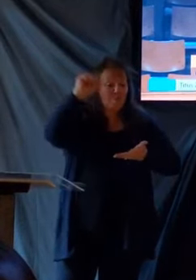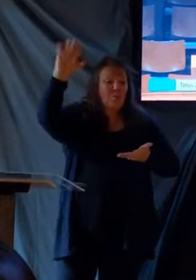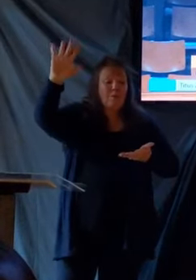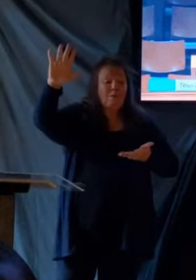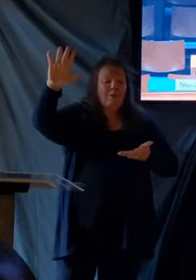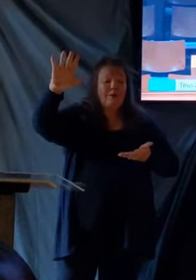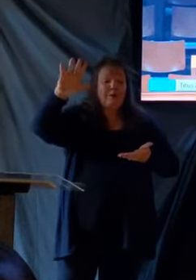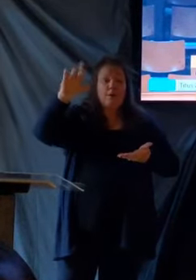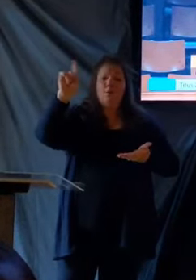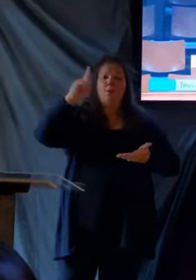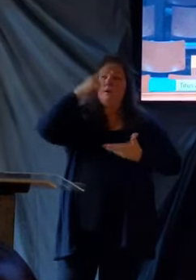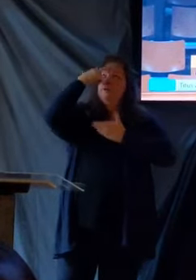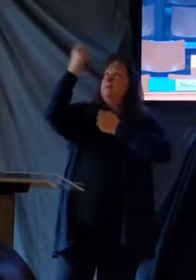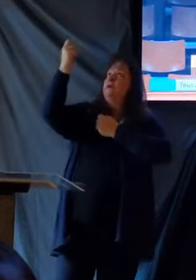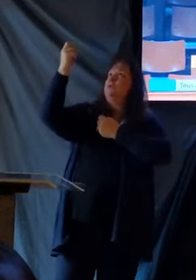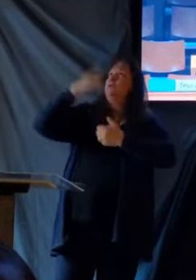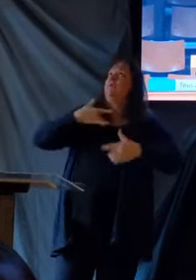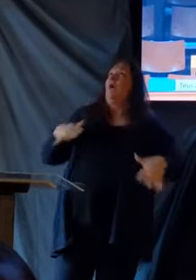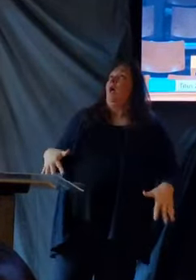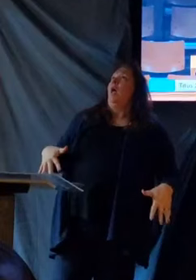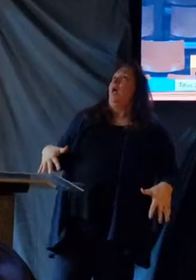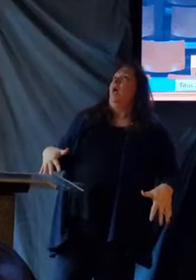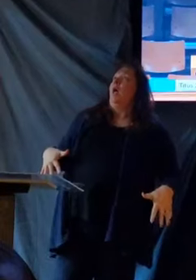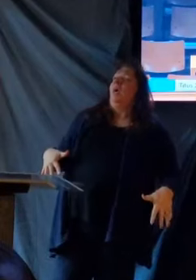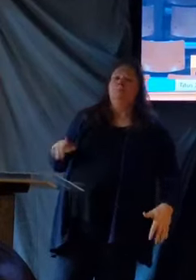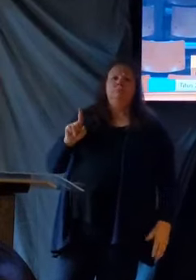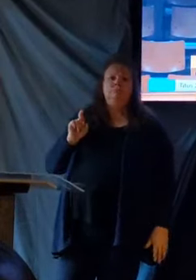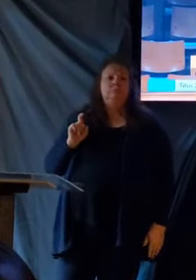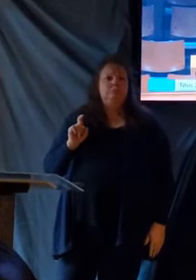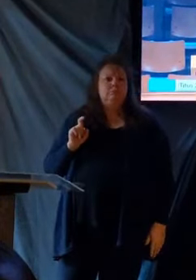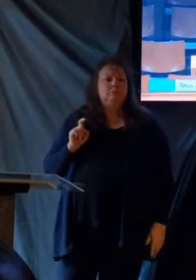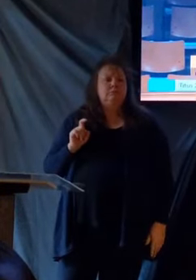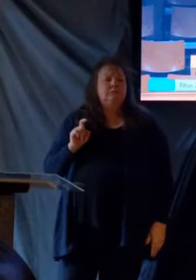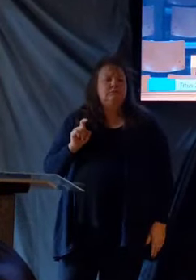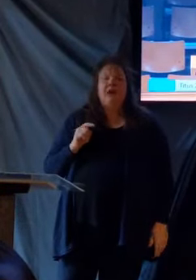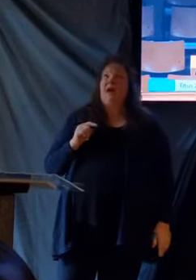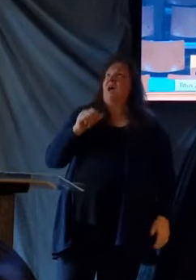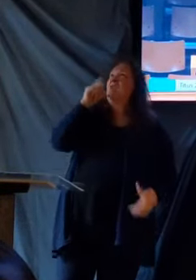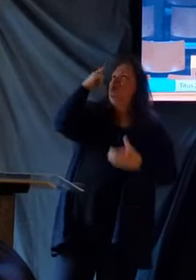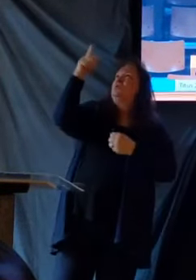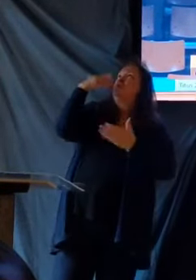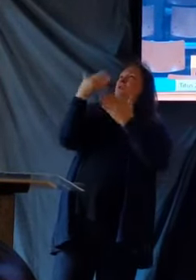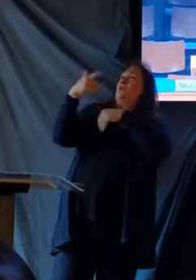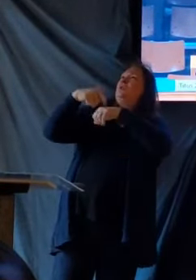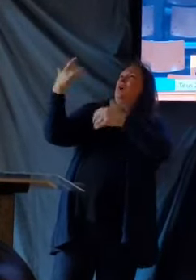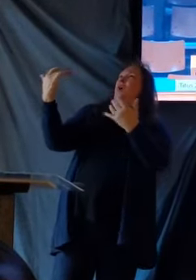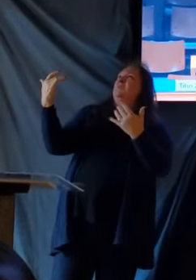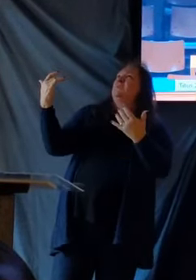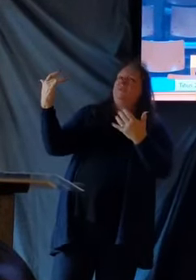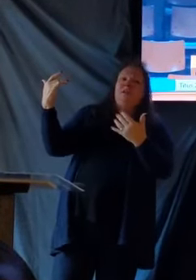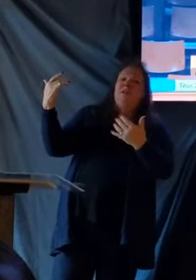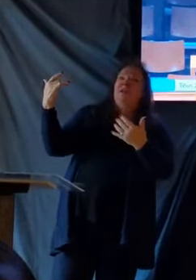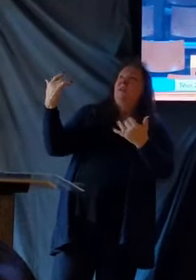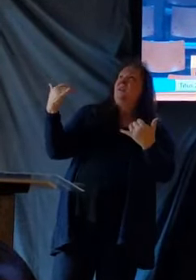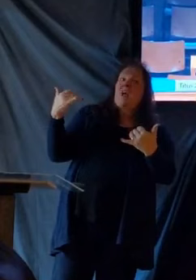is my trust in him shaken? I don't even trust you in good times, Lord.